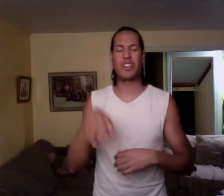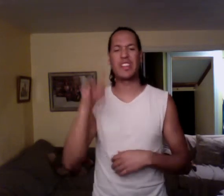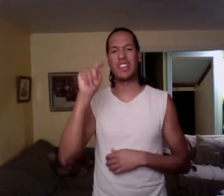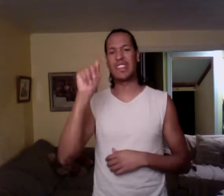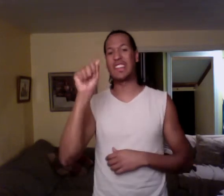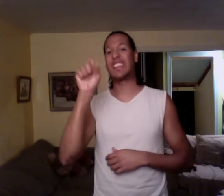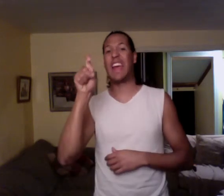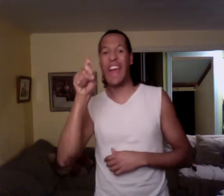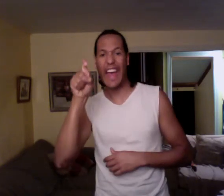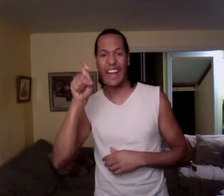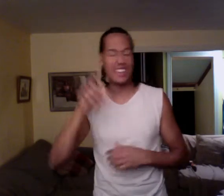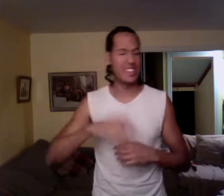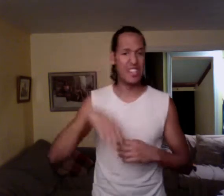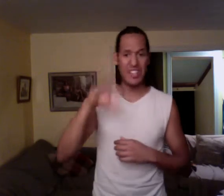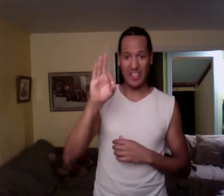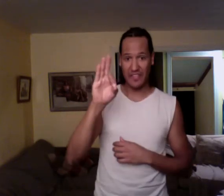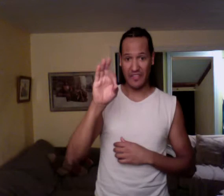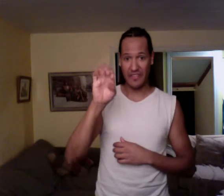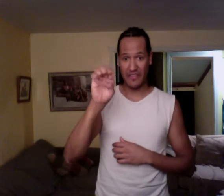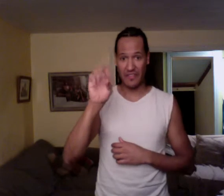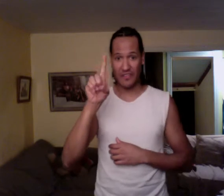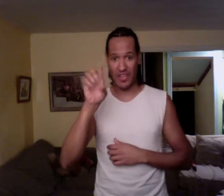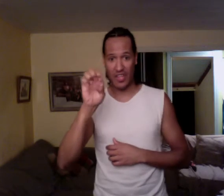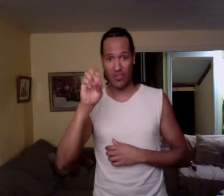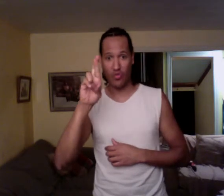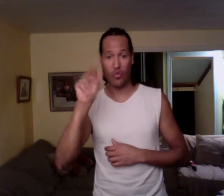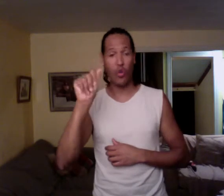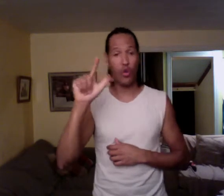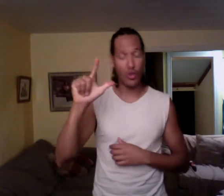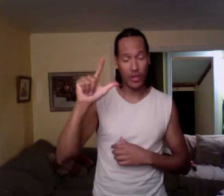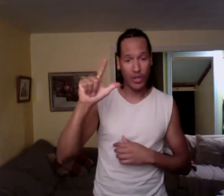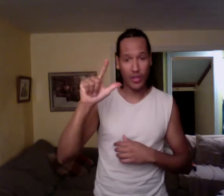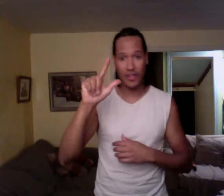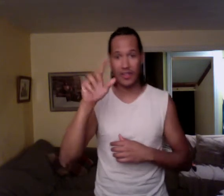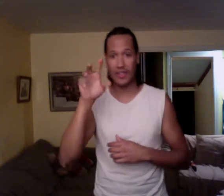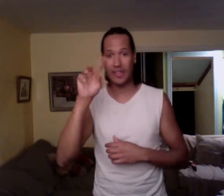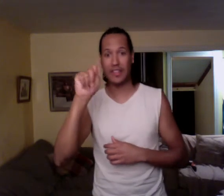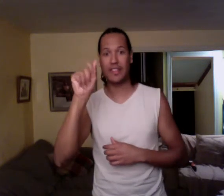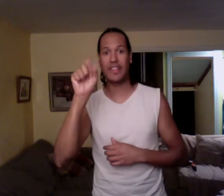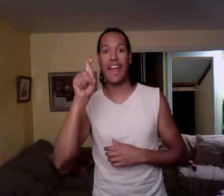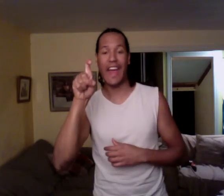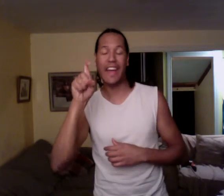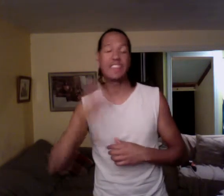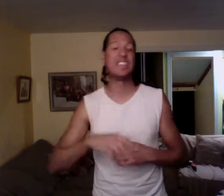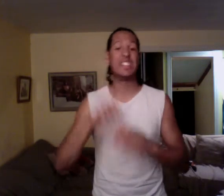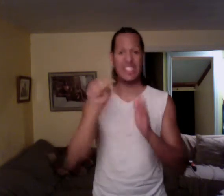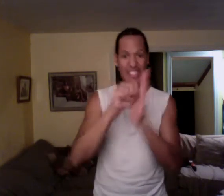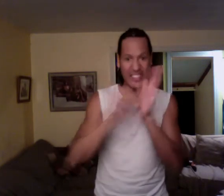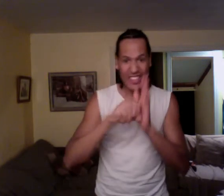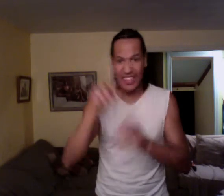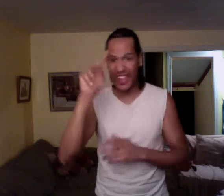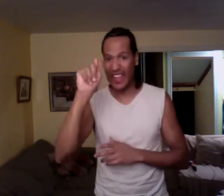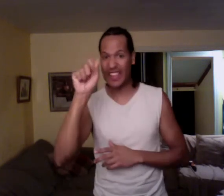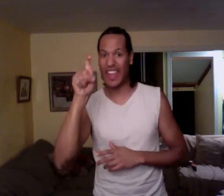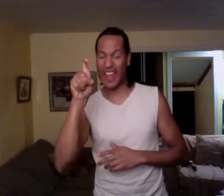tax, it will do the state tax, it will take care of annual leave, sick leave, it will divide all of that